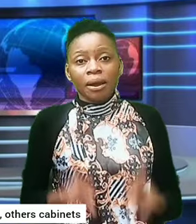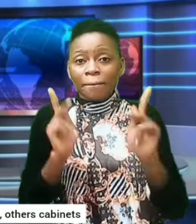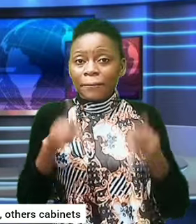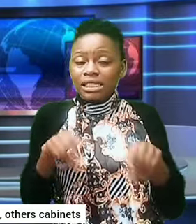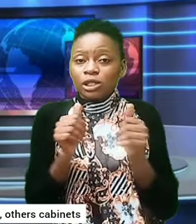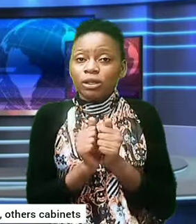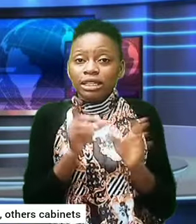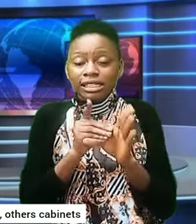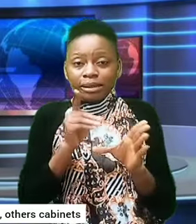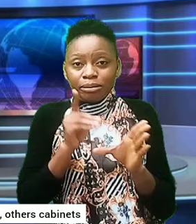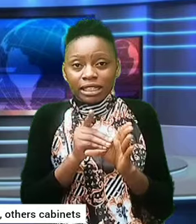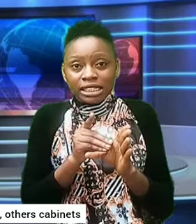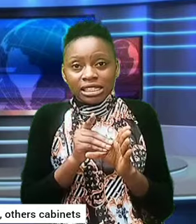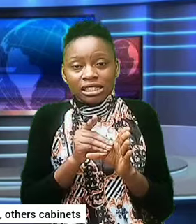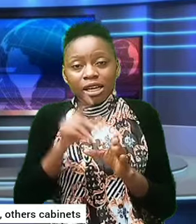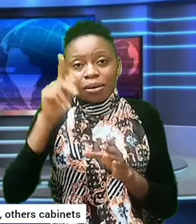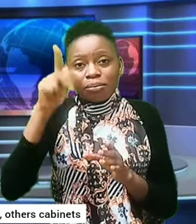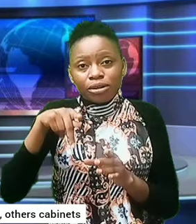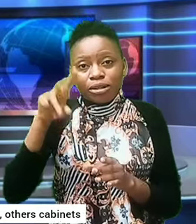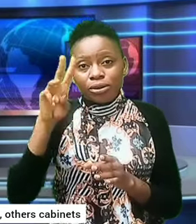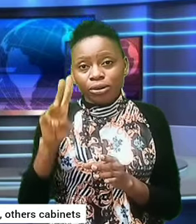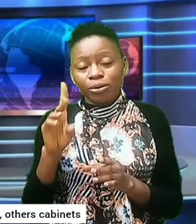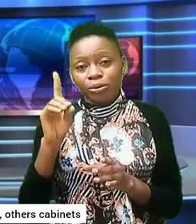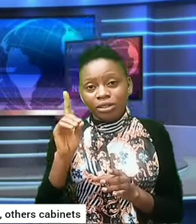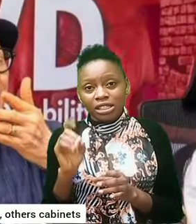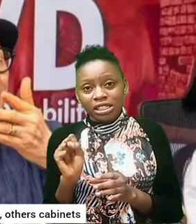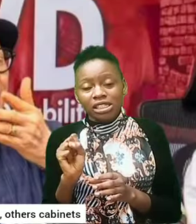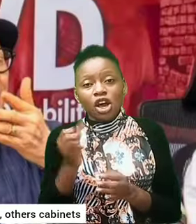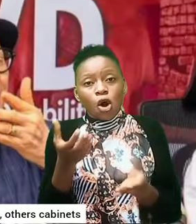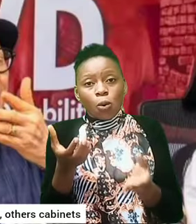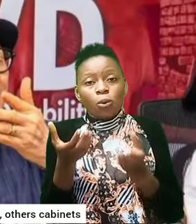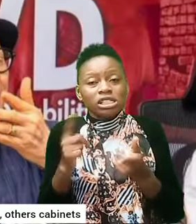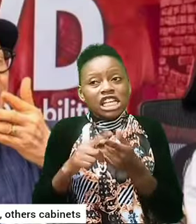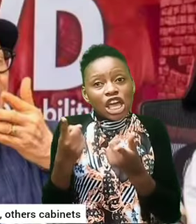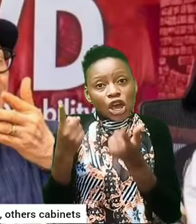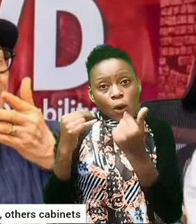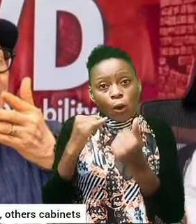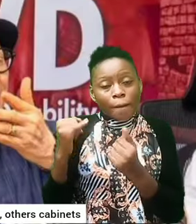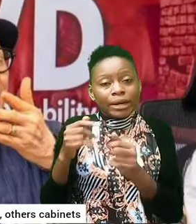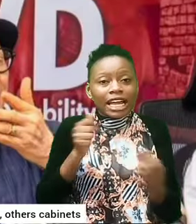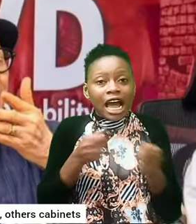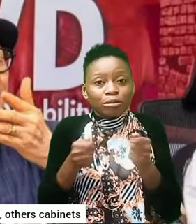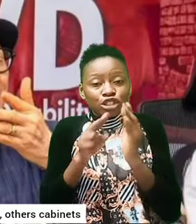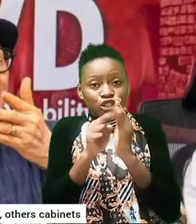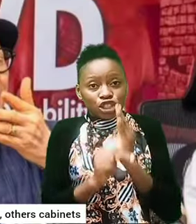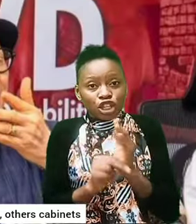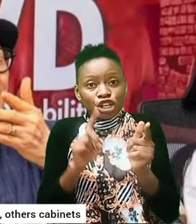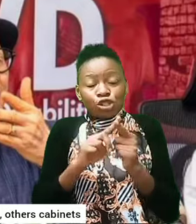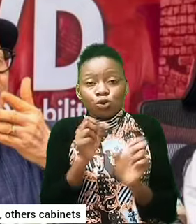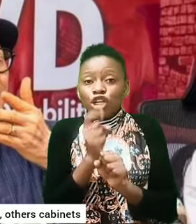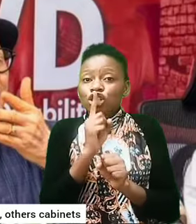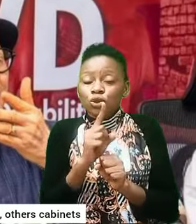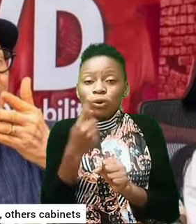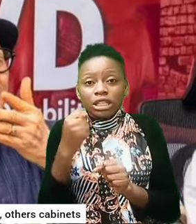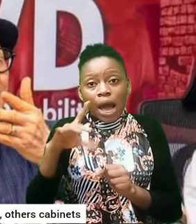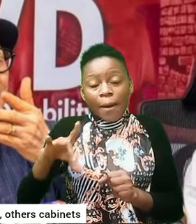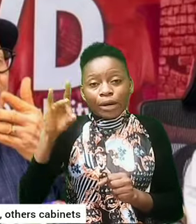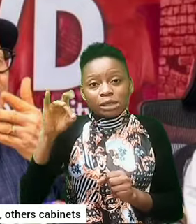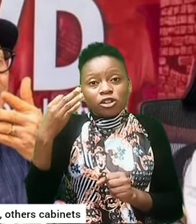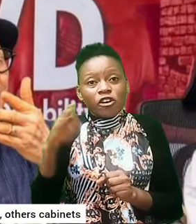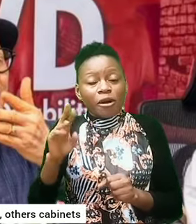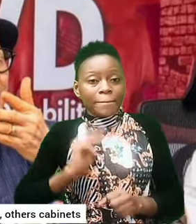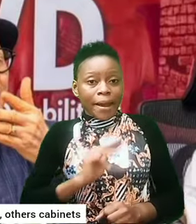Persons with disabilities, PWDs, want the incoming administrations to ensure the